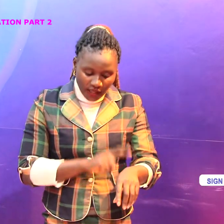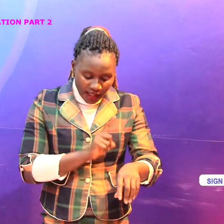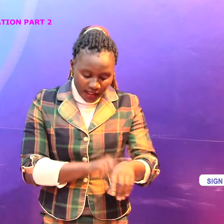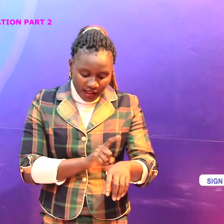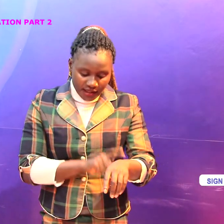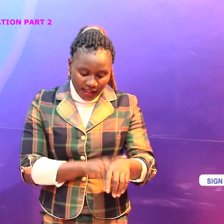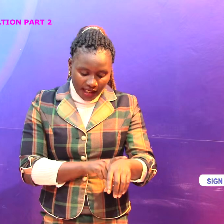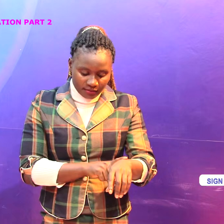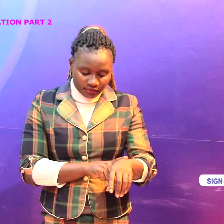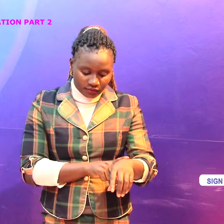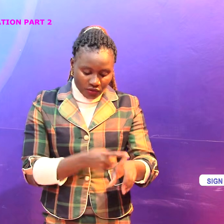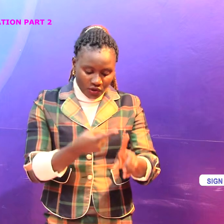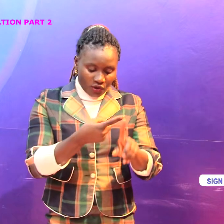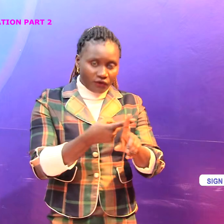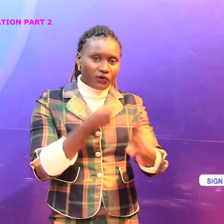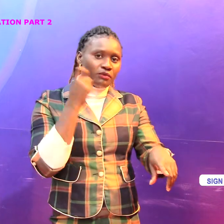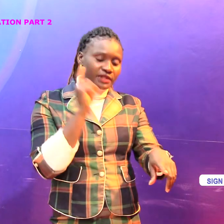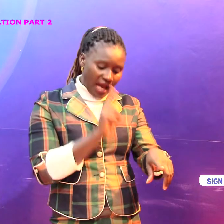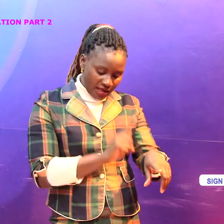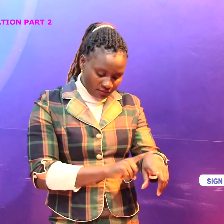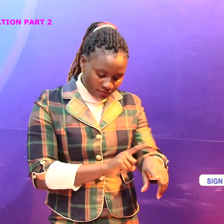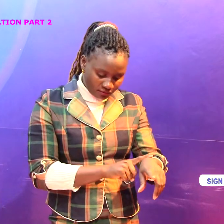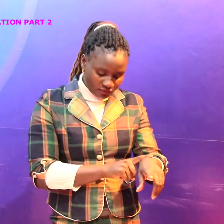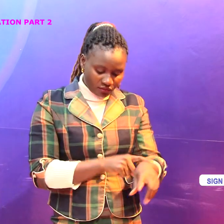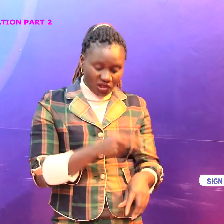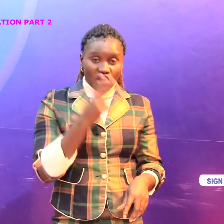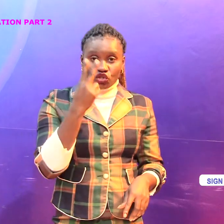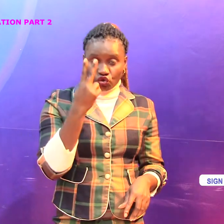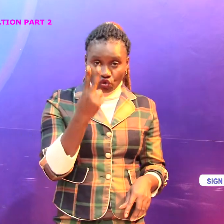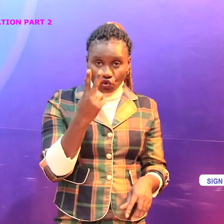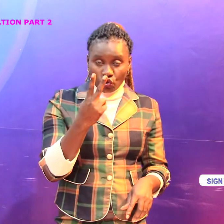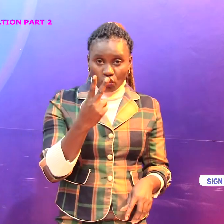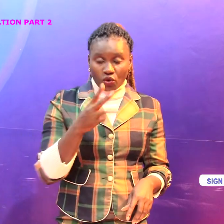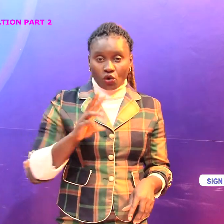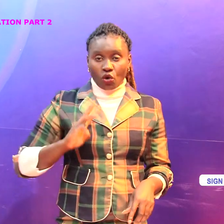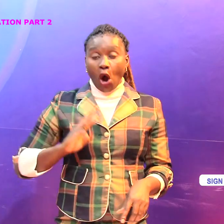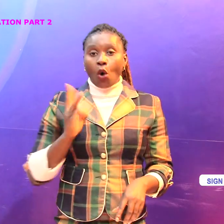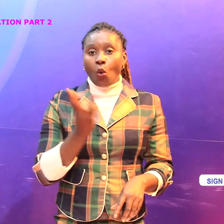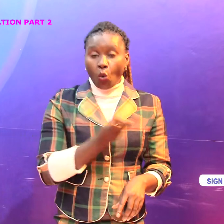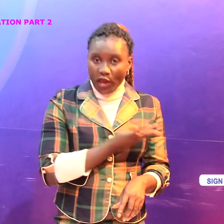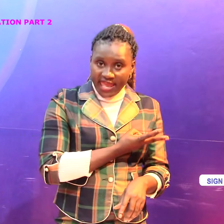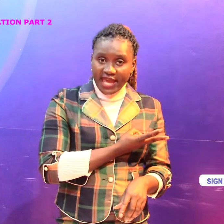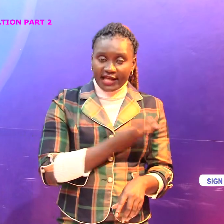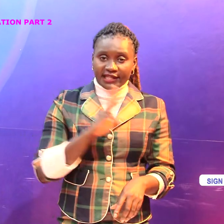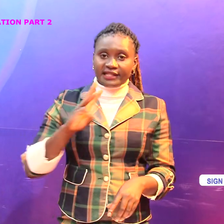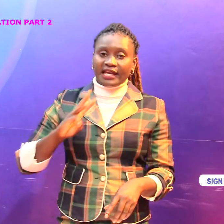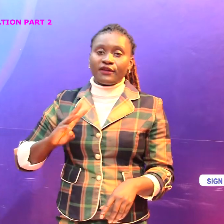Okay, time. From time to we. This is sign